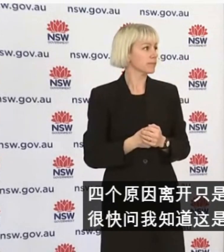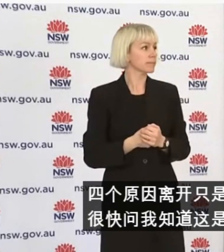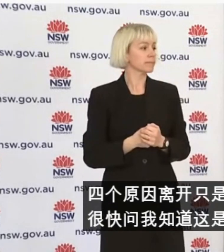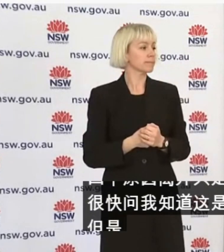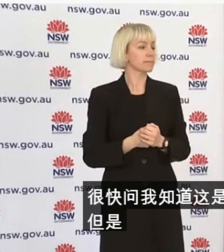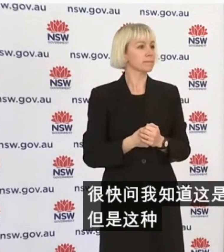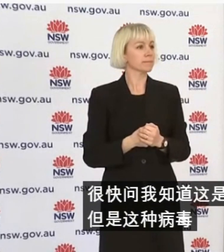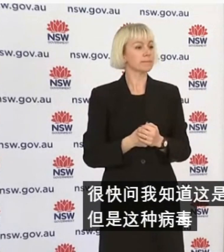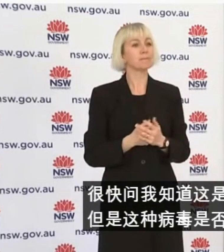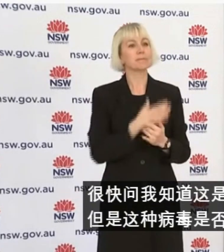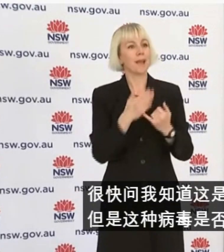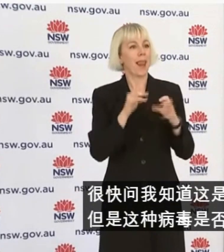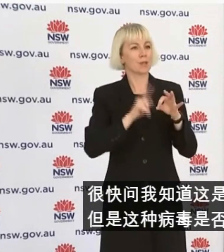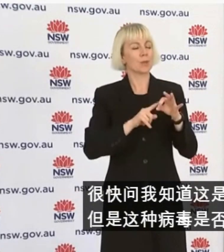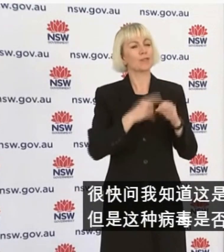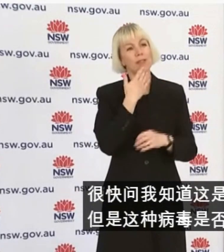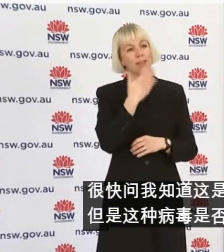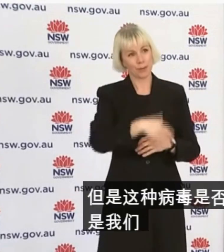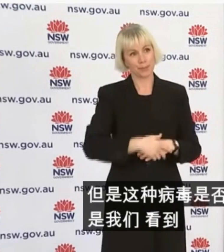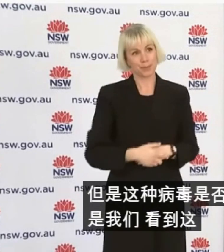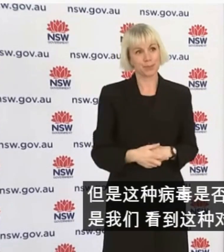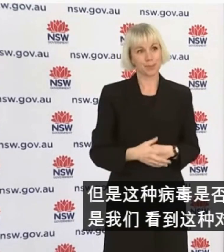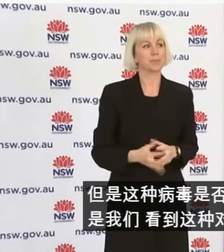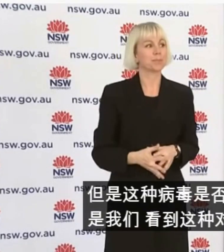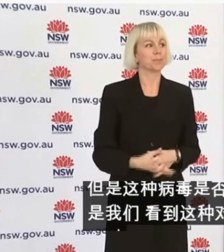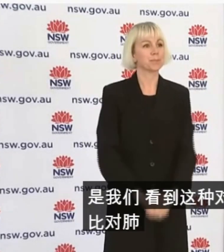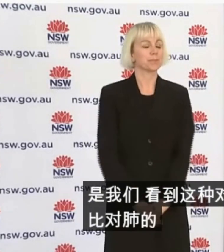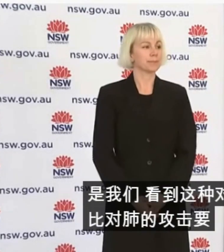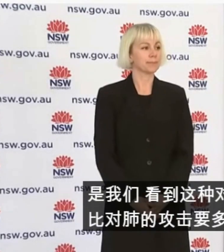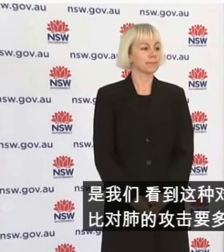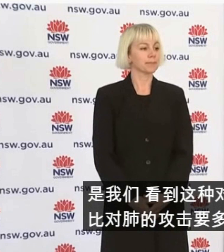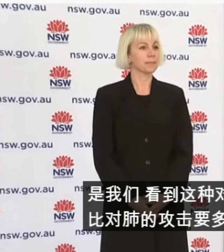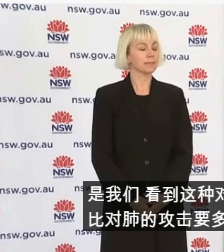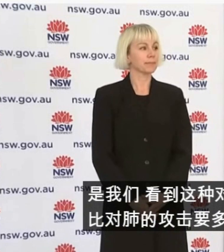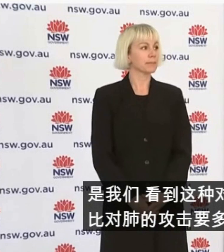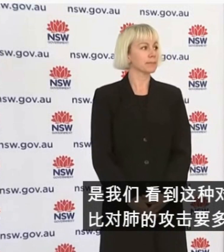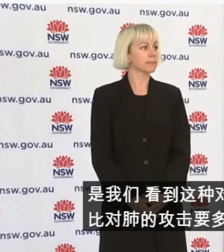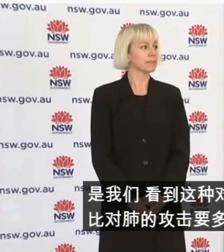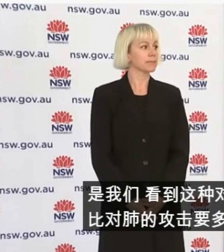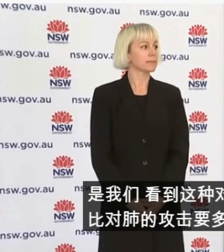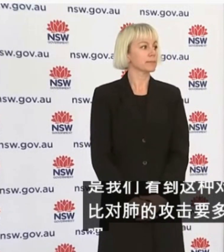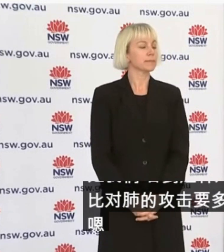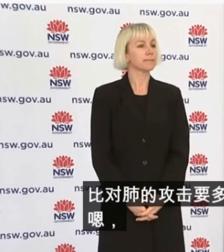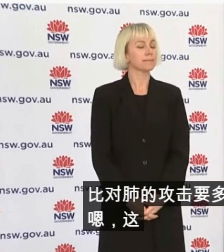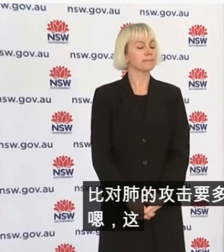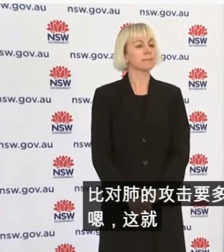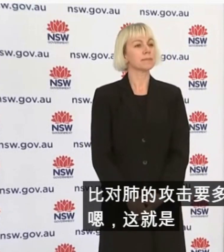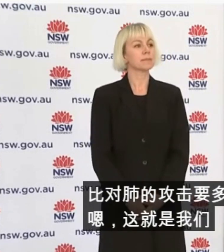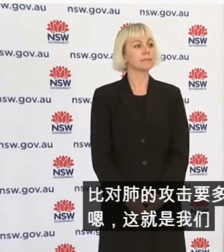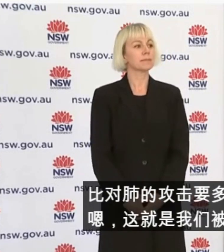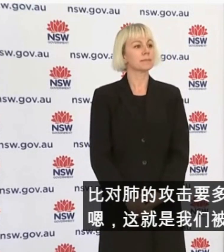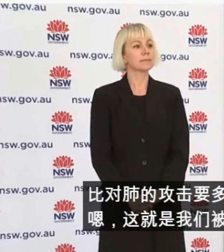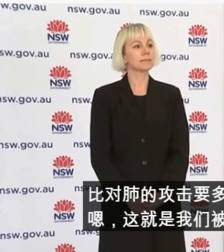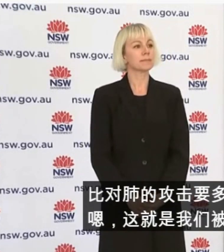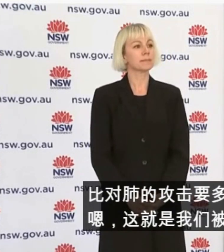it was the last one, but is this virus attacking the heart? We're seeing this attack the heart more than the lungs for the Delta strain? That's what we've